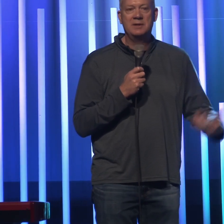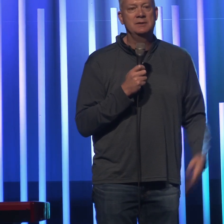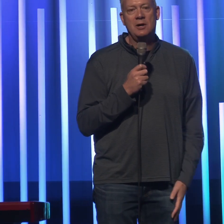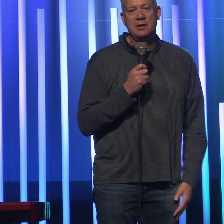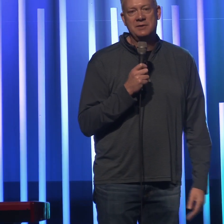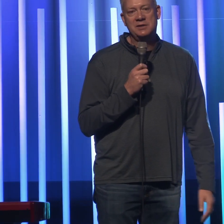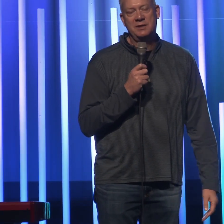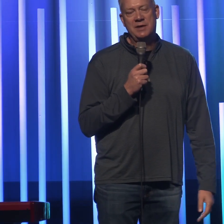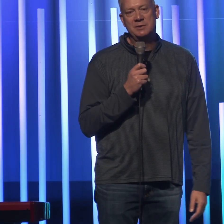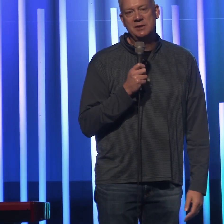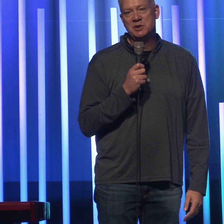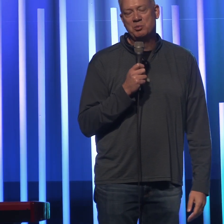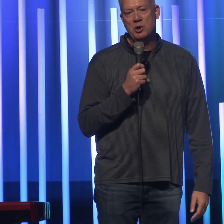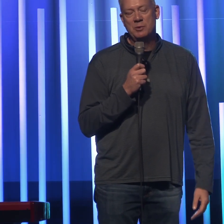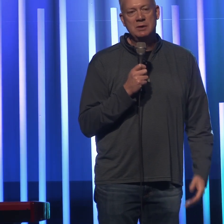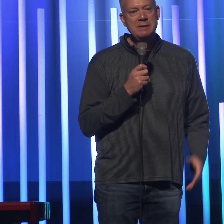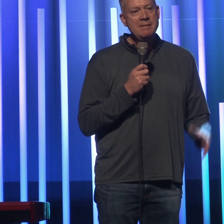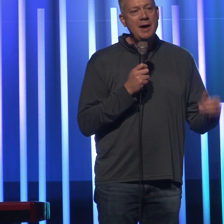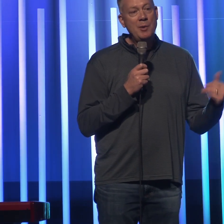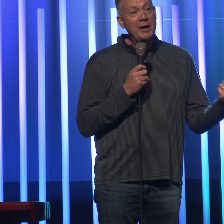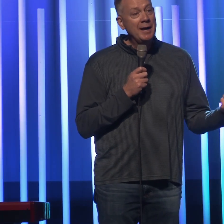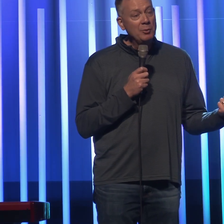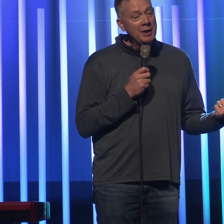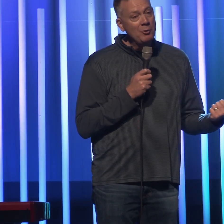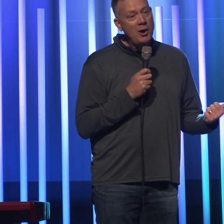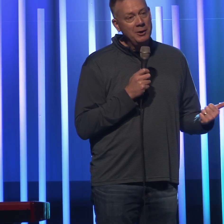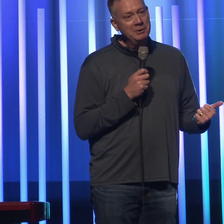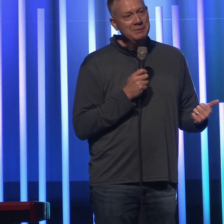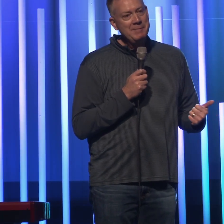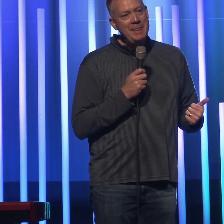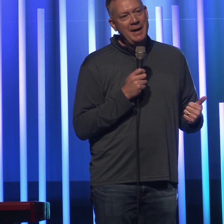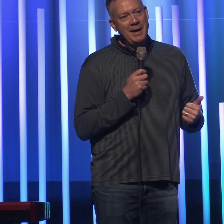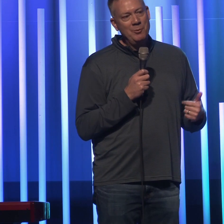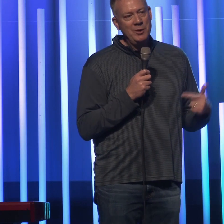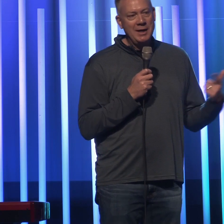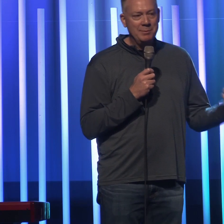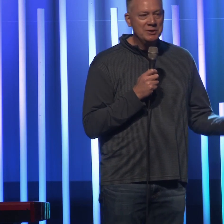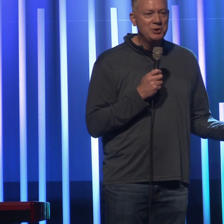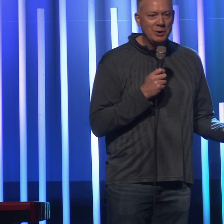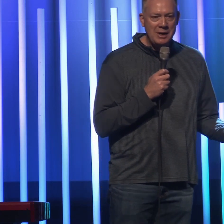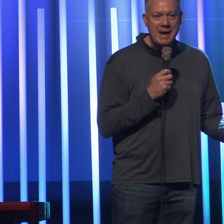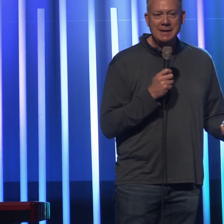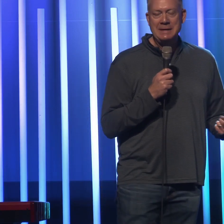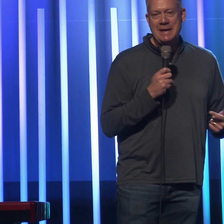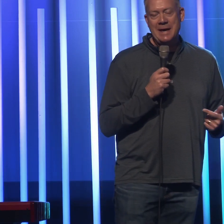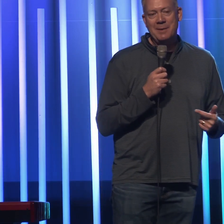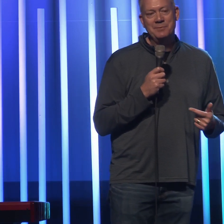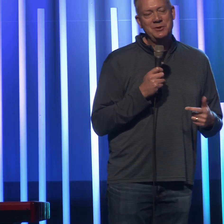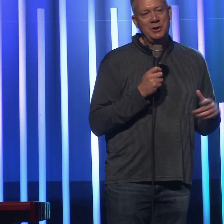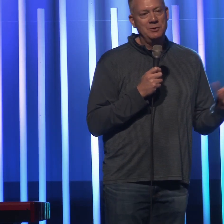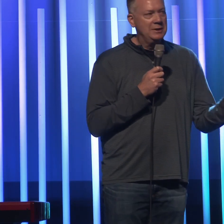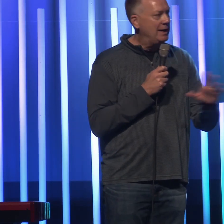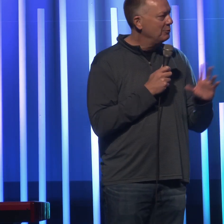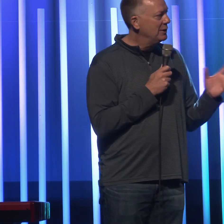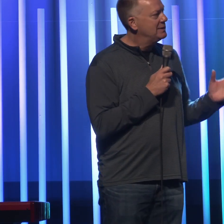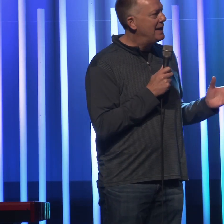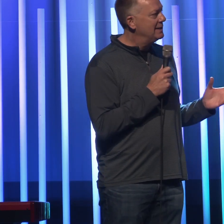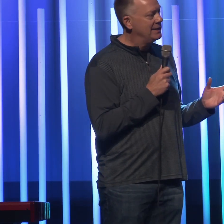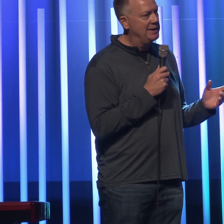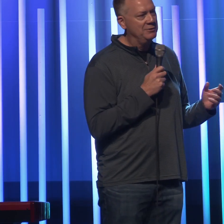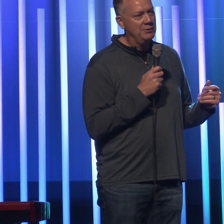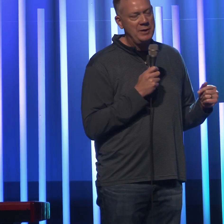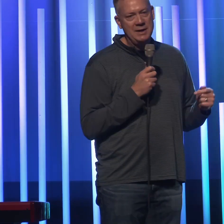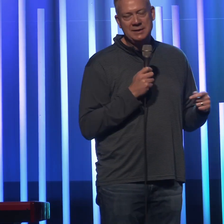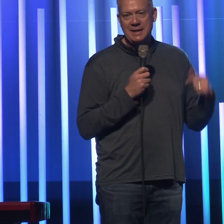all of the stuff that was in his apartment. We got him running water. We got him a sewer line. So kind of really tied